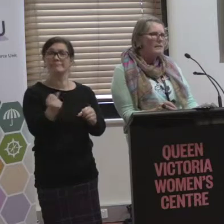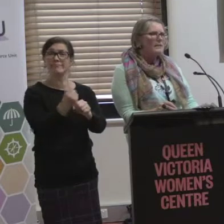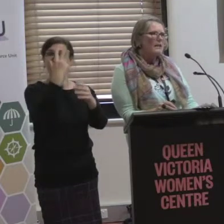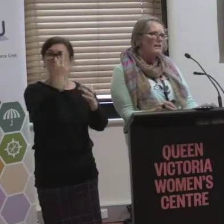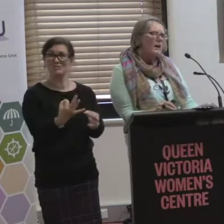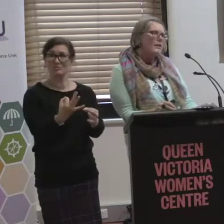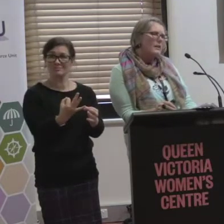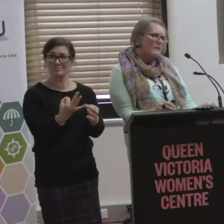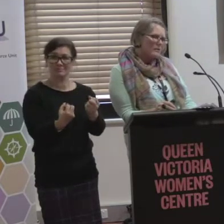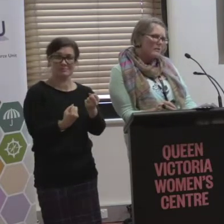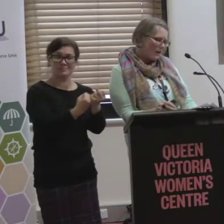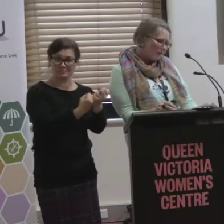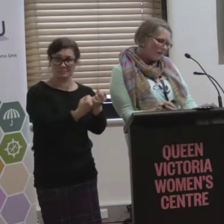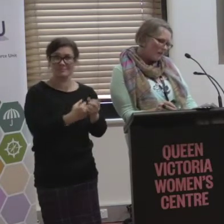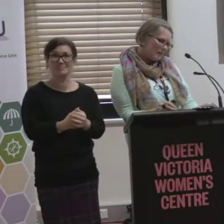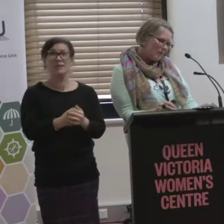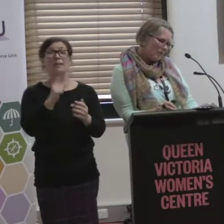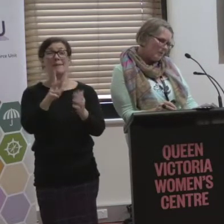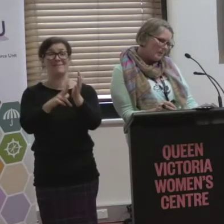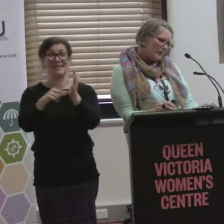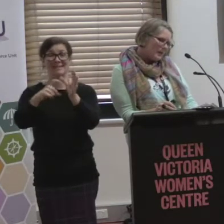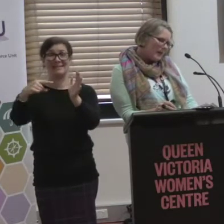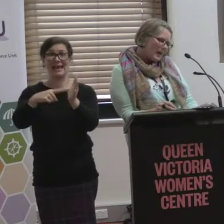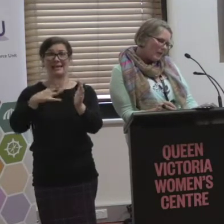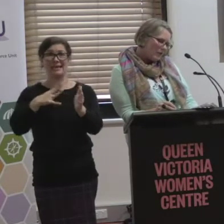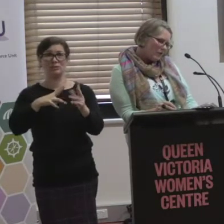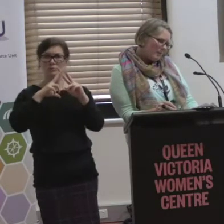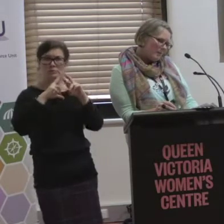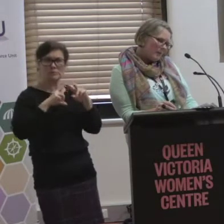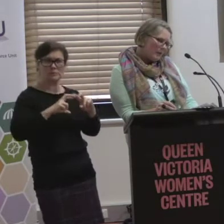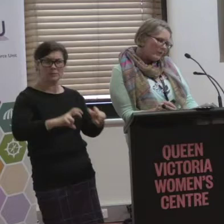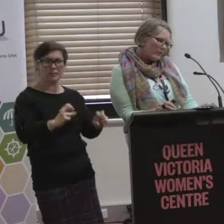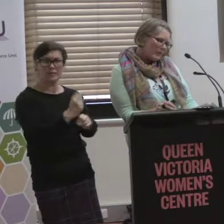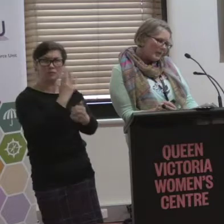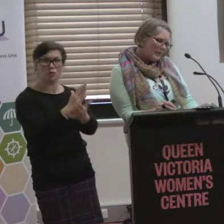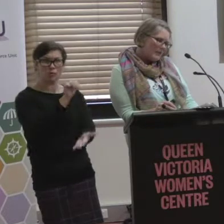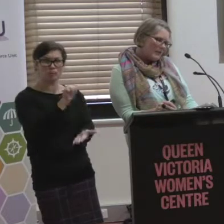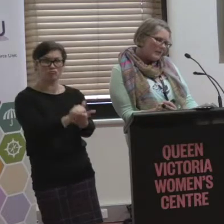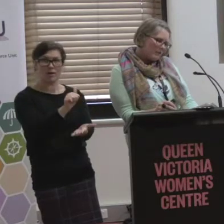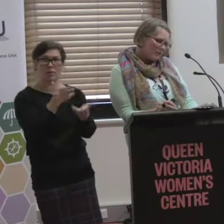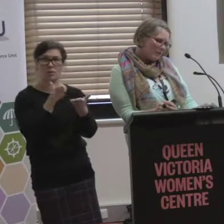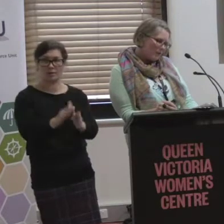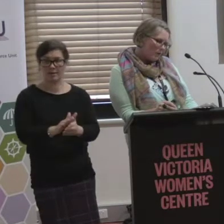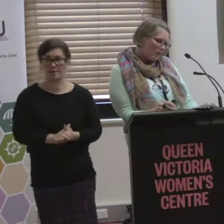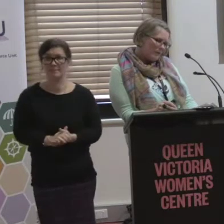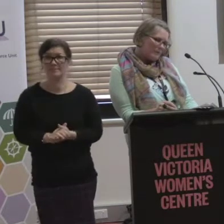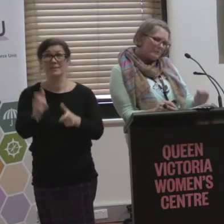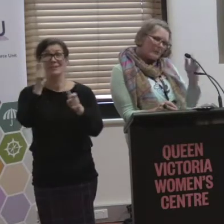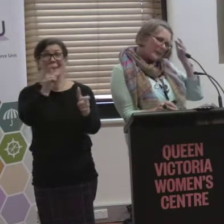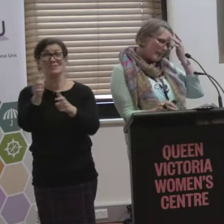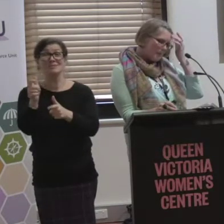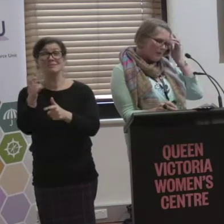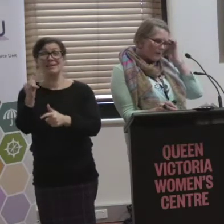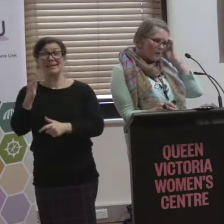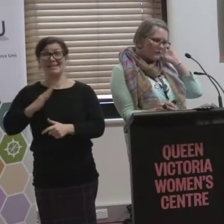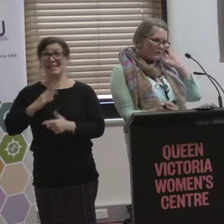need to be satisfied that it's the right thing for the individual. Guardianship may also be needed if there are differing views